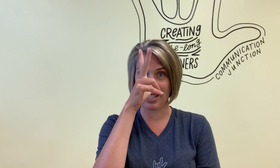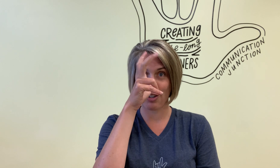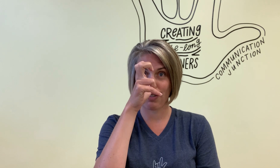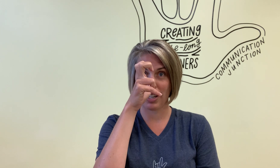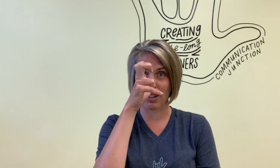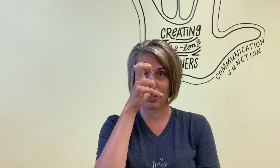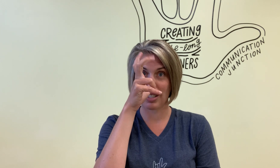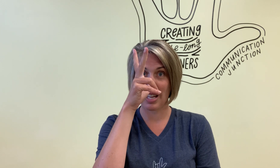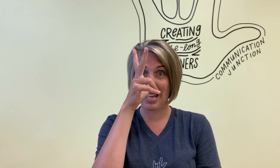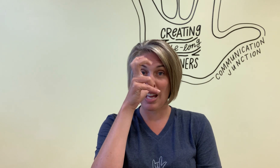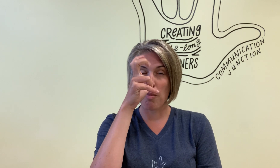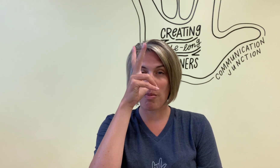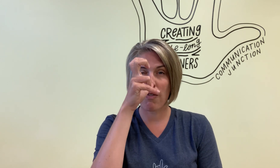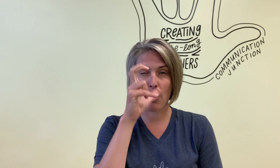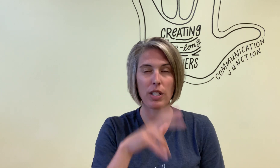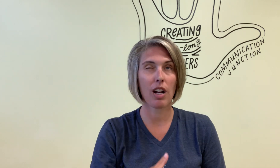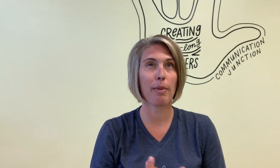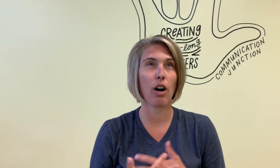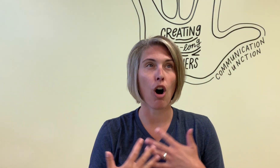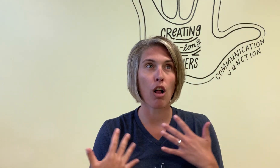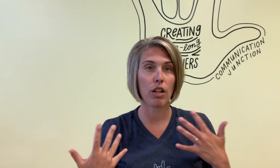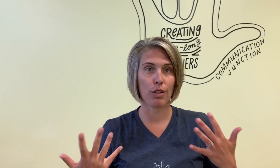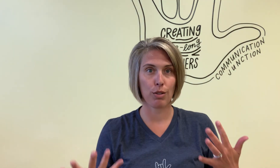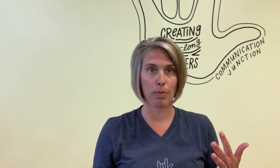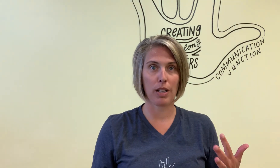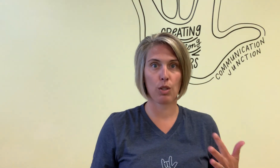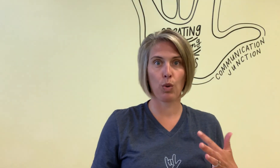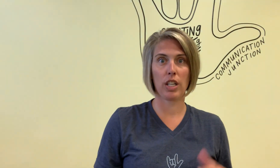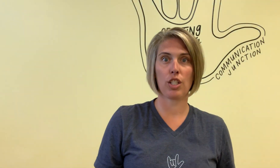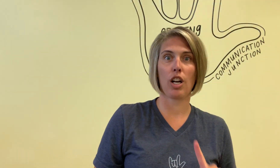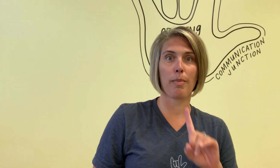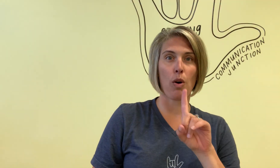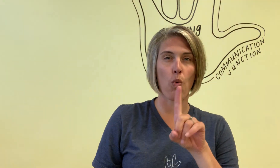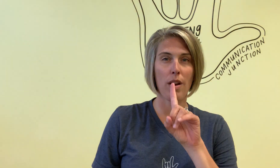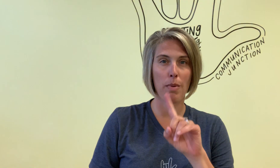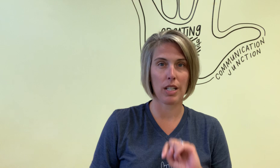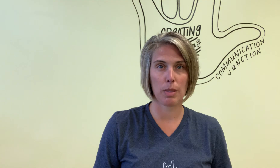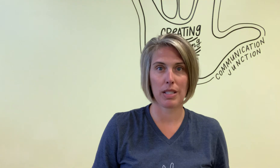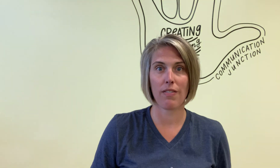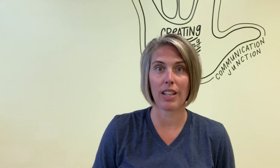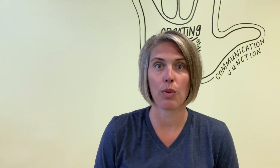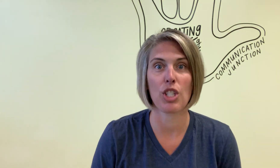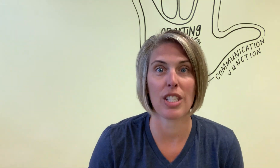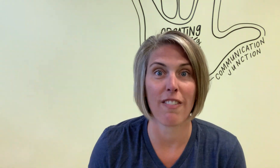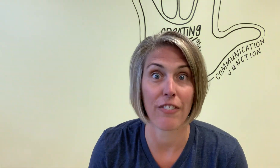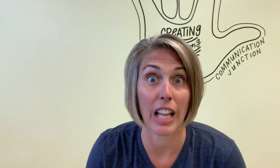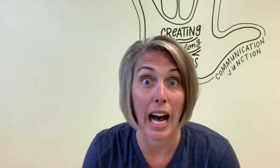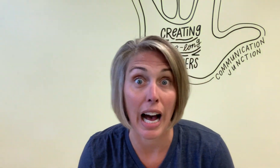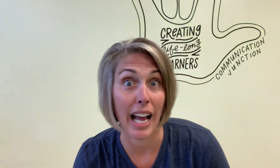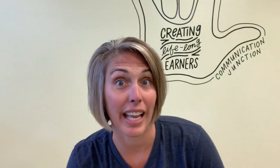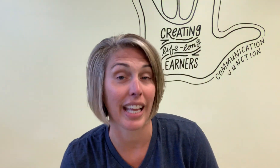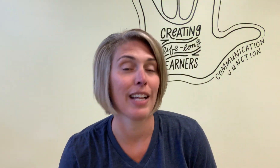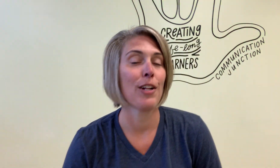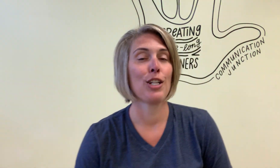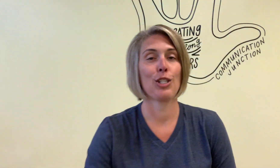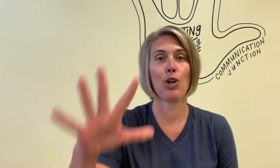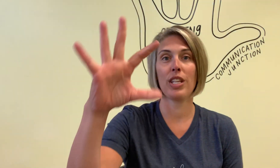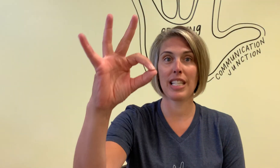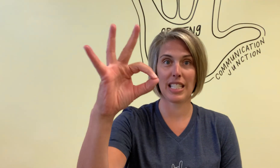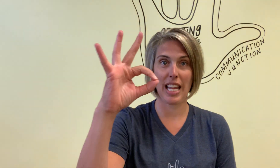your fingers. But before we talk about all of those bugs, we're going to talk about one bug specifically, which is a fly. So this is an